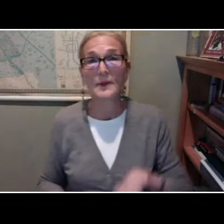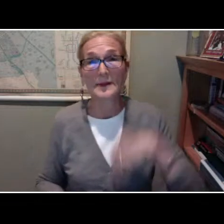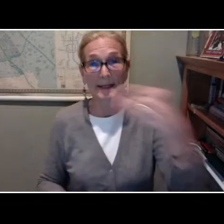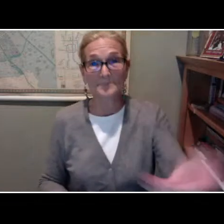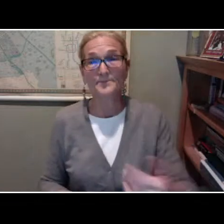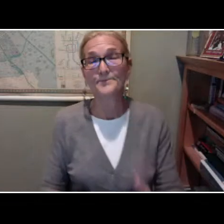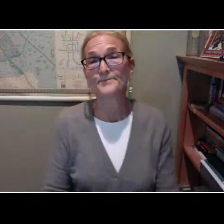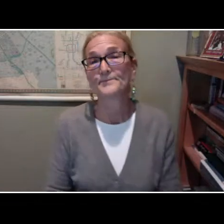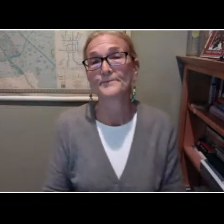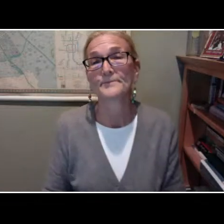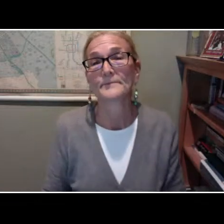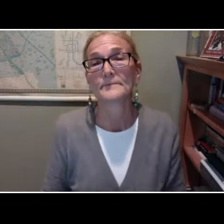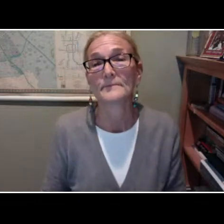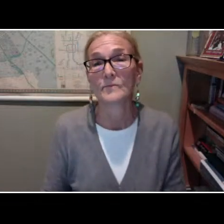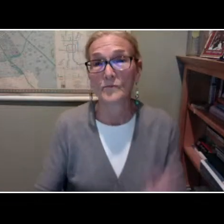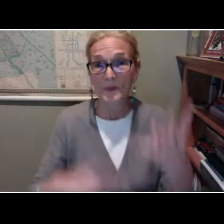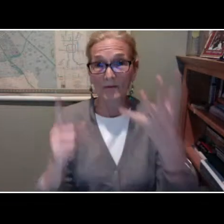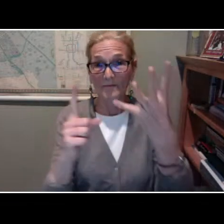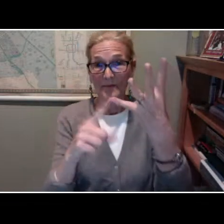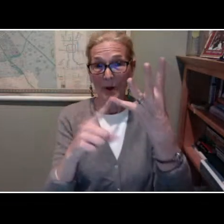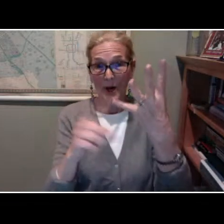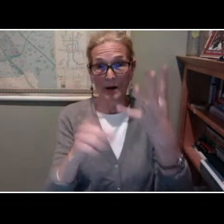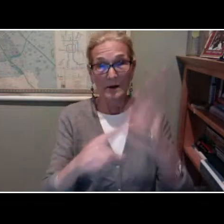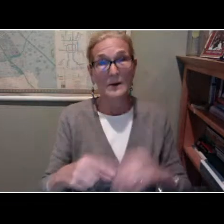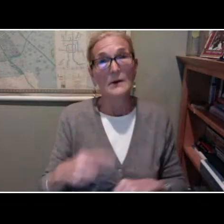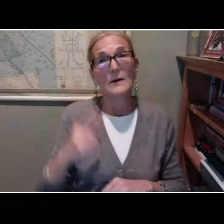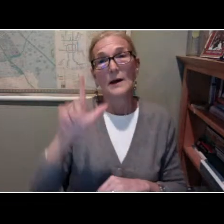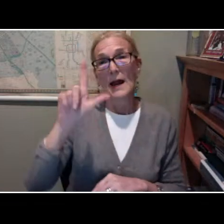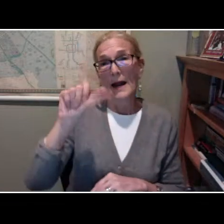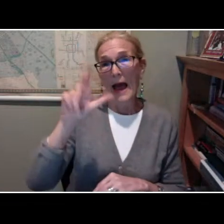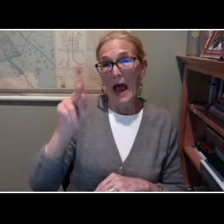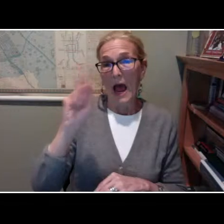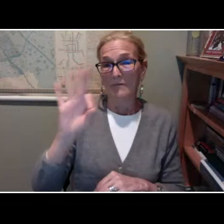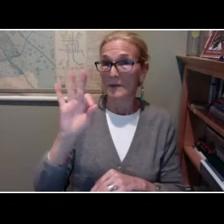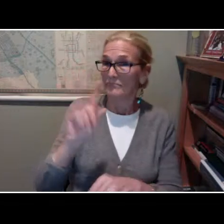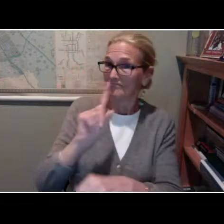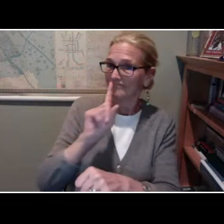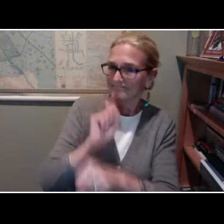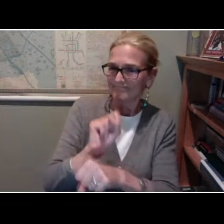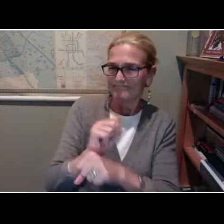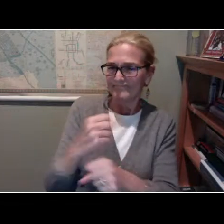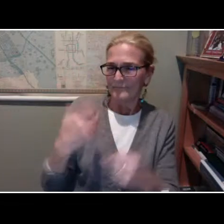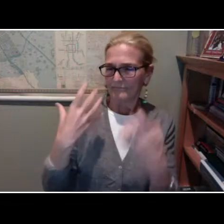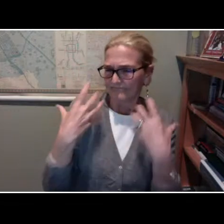term that applies to different abilities of all types.